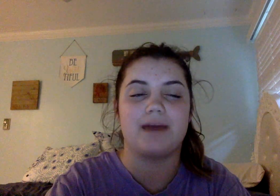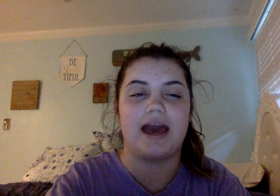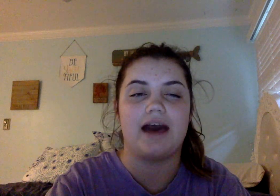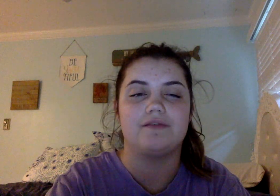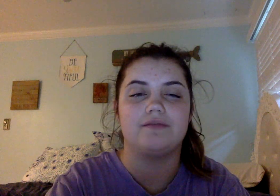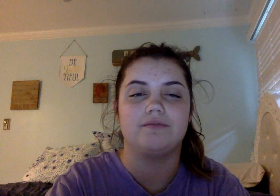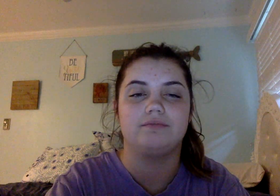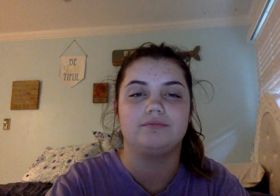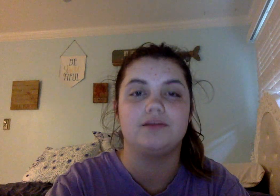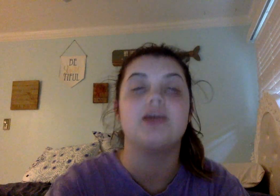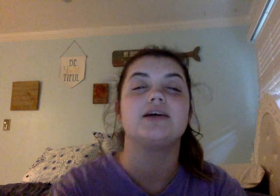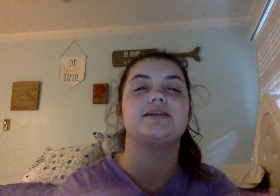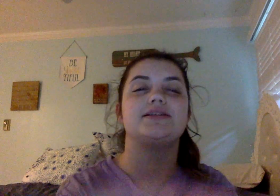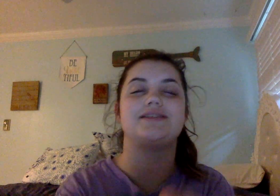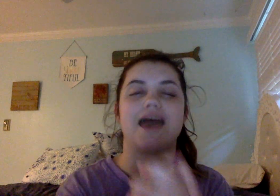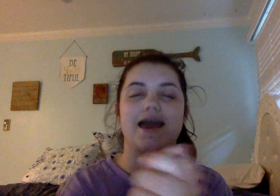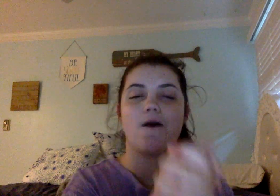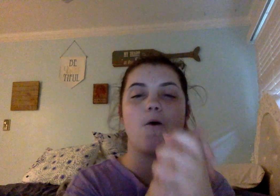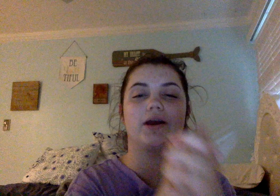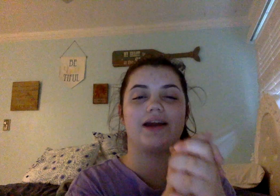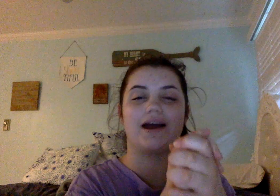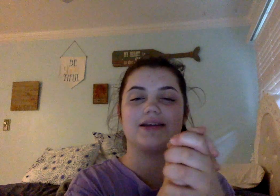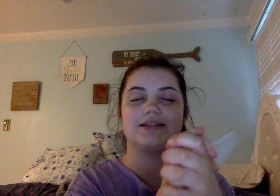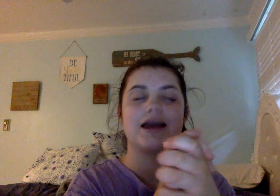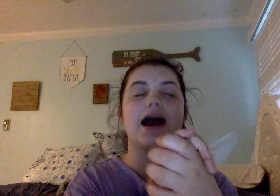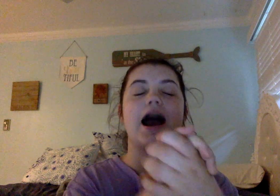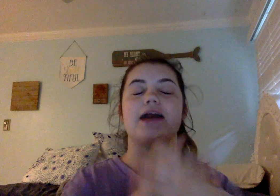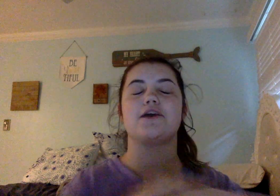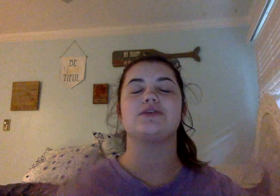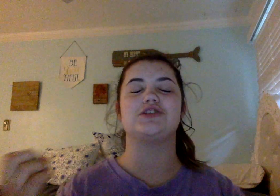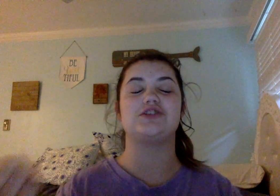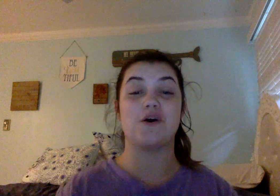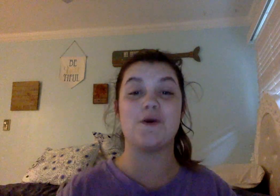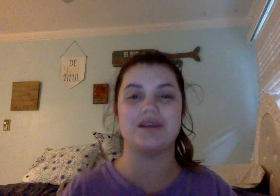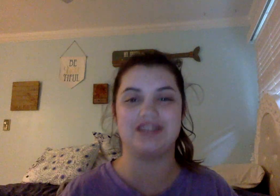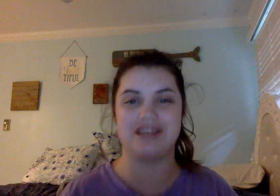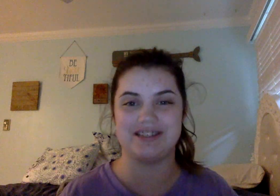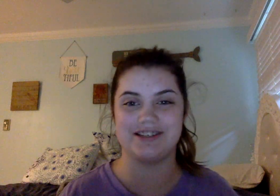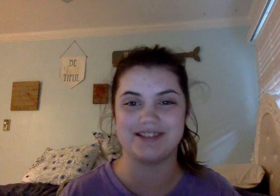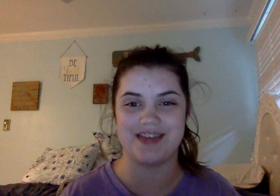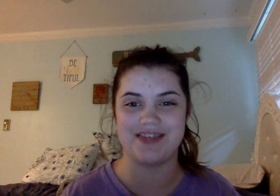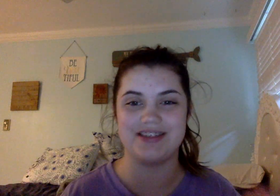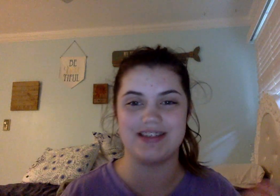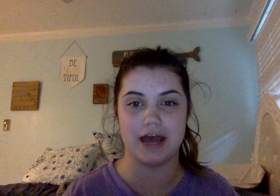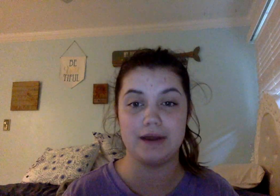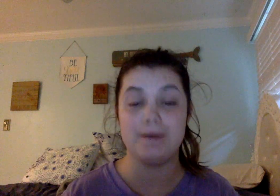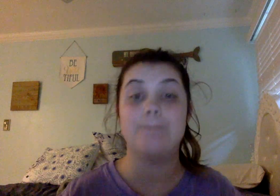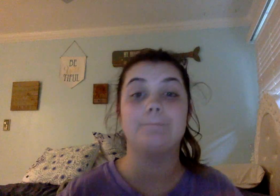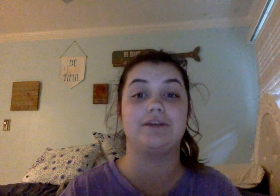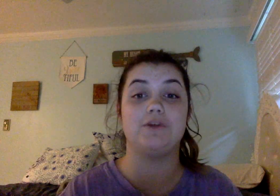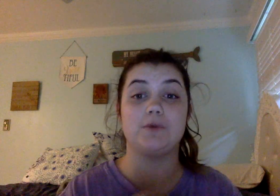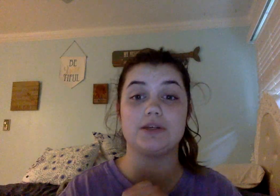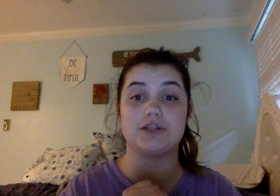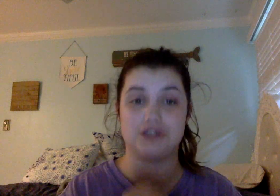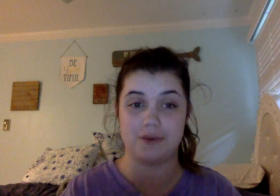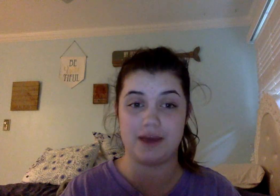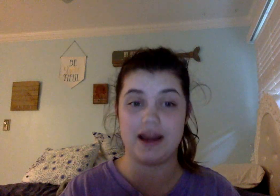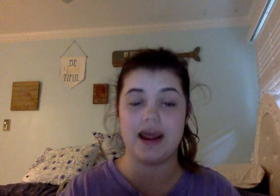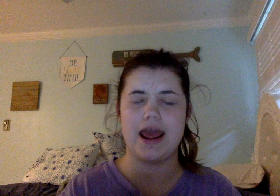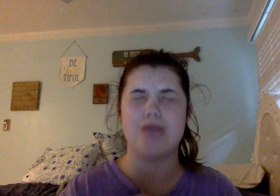have. Stay organized. I know it's so much easier said than done, but if you can do it, it